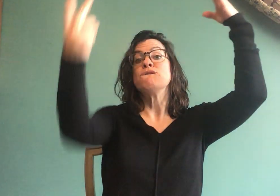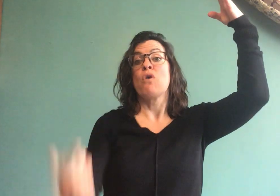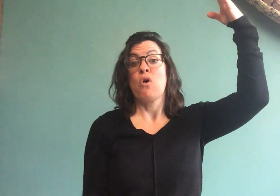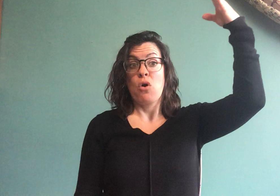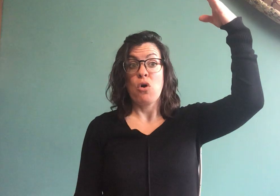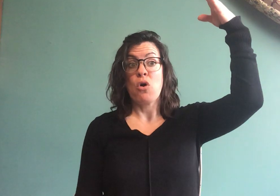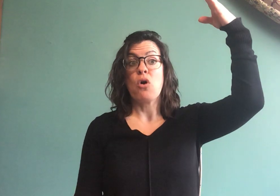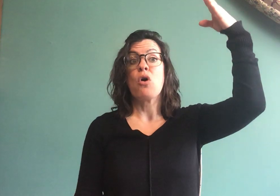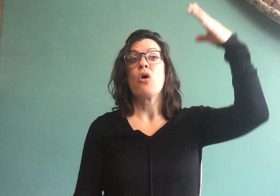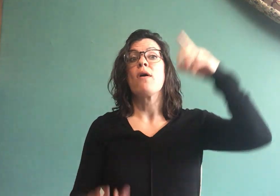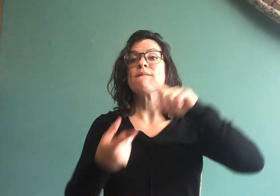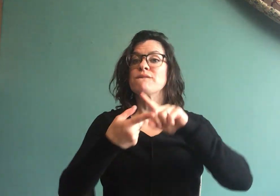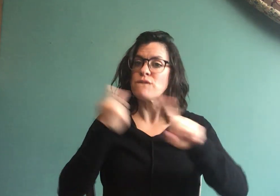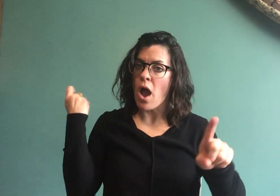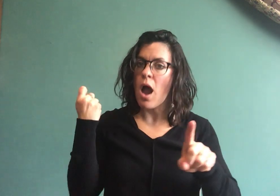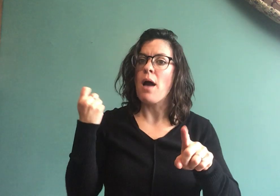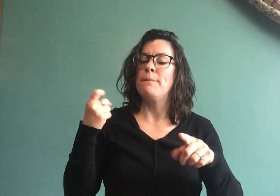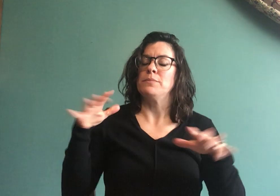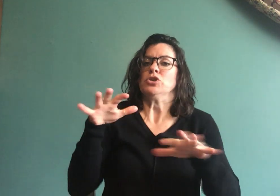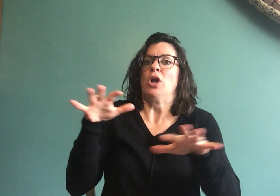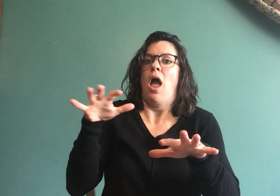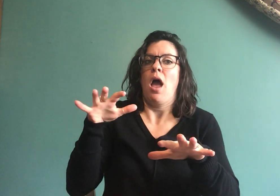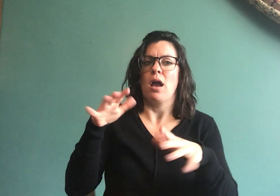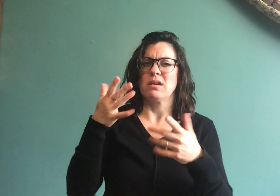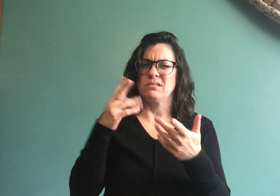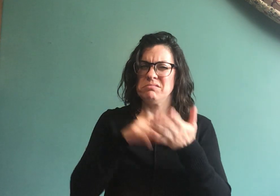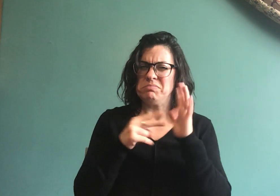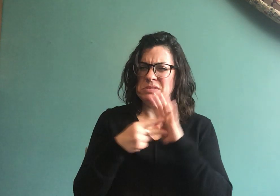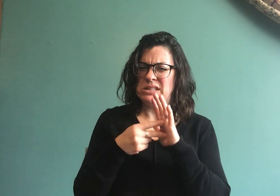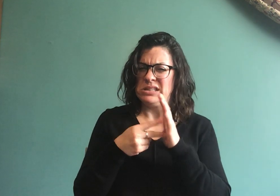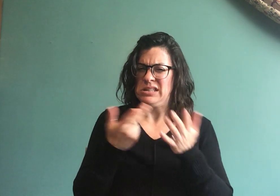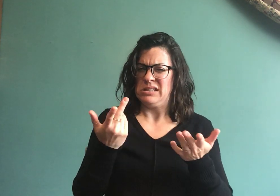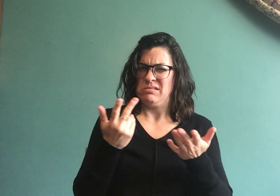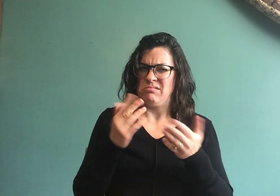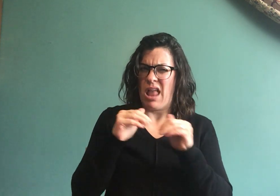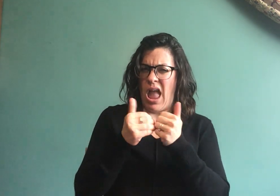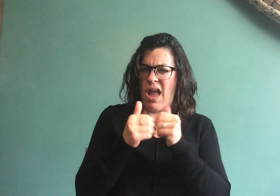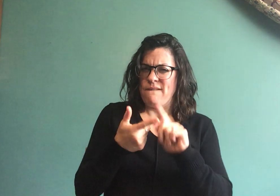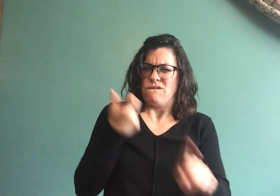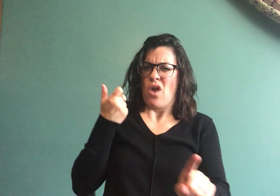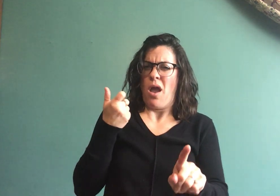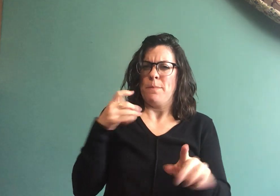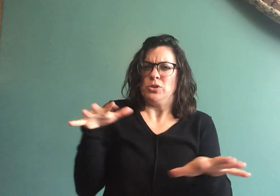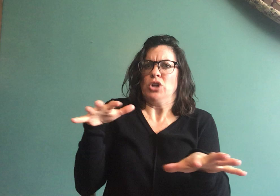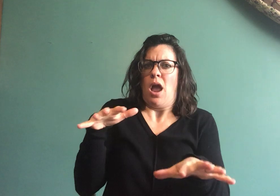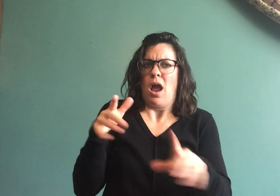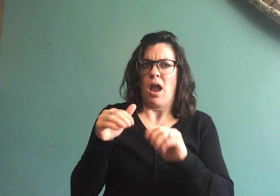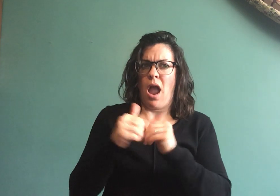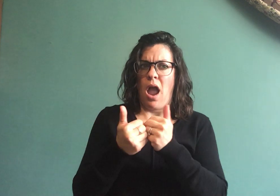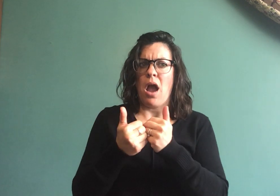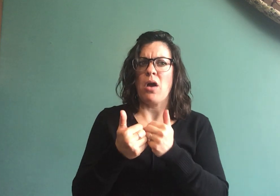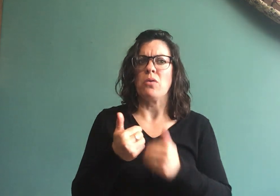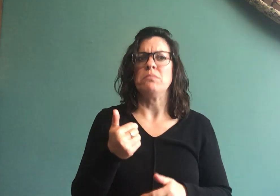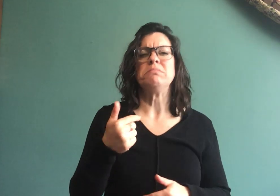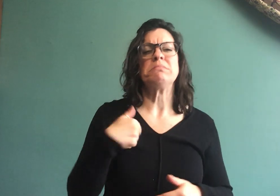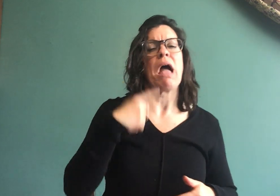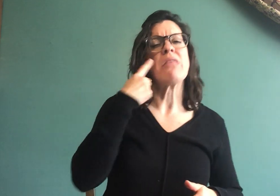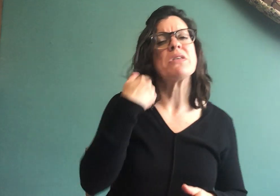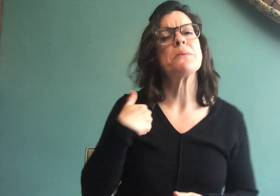used the story before where when I used to teach postgraduate school, I had a student, school got out